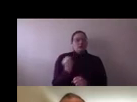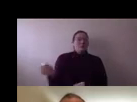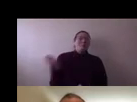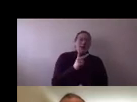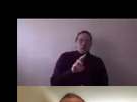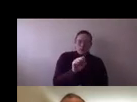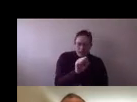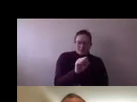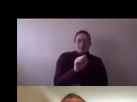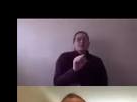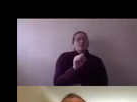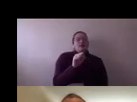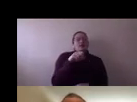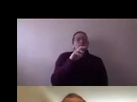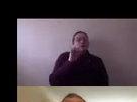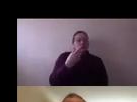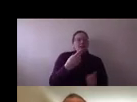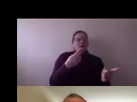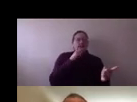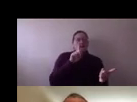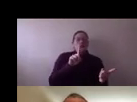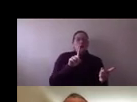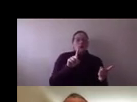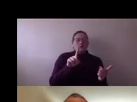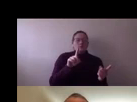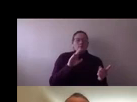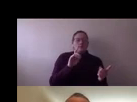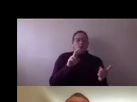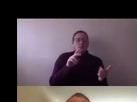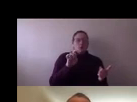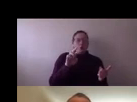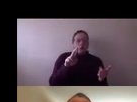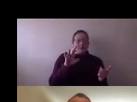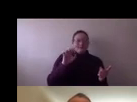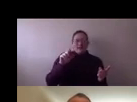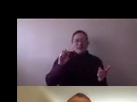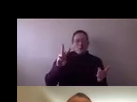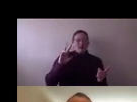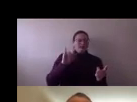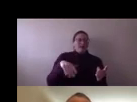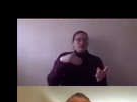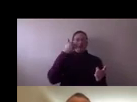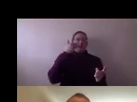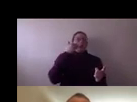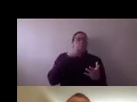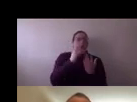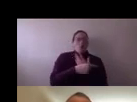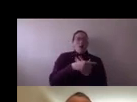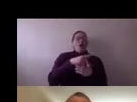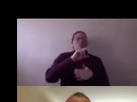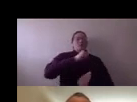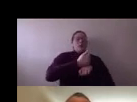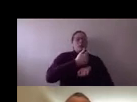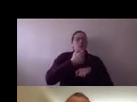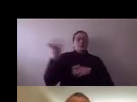to Michigan, as a Barber Fellow, which is a well-known program set up to